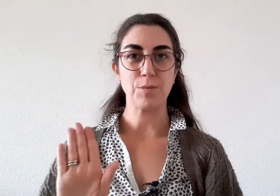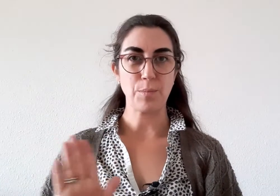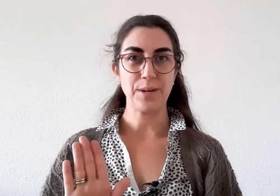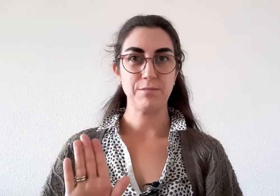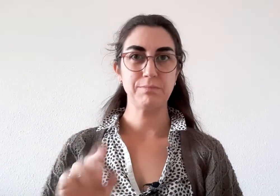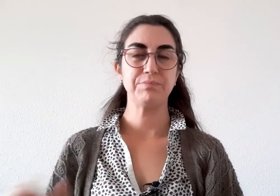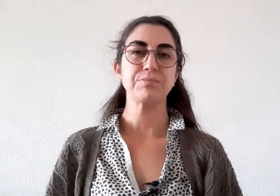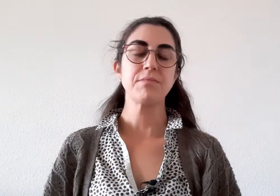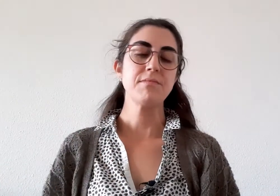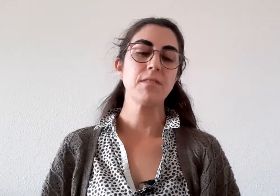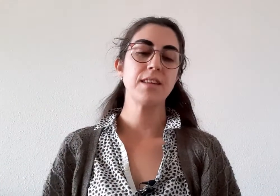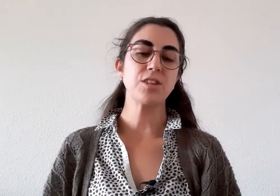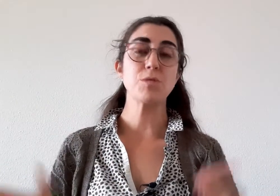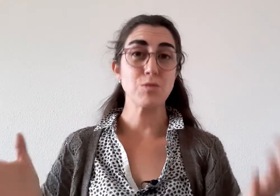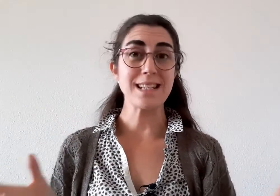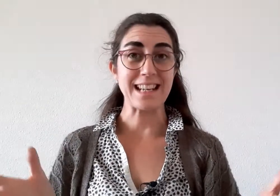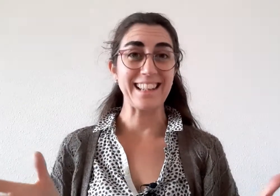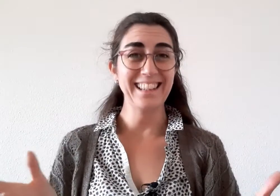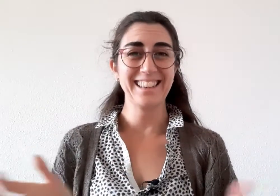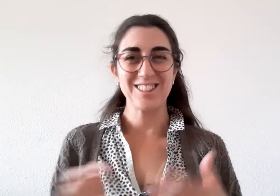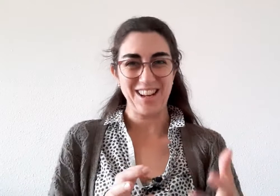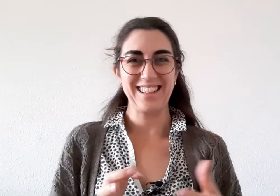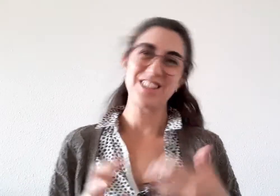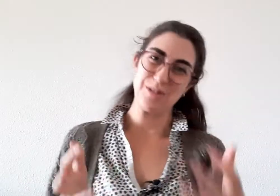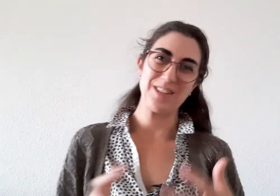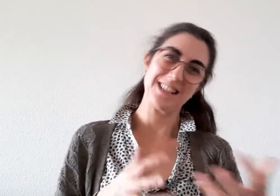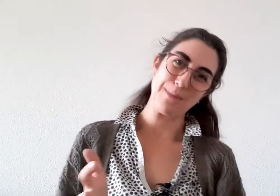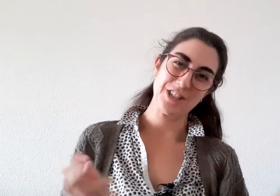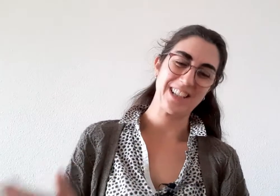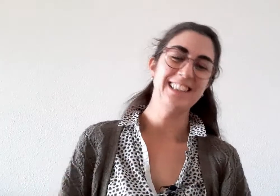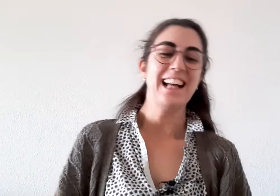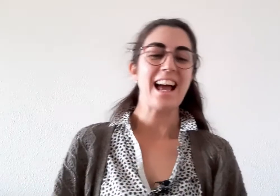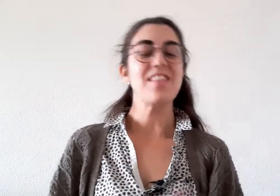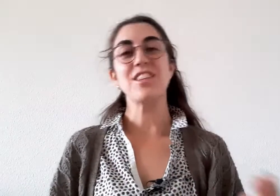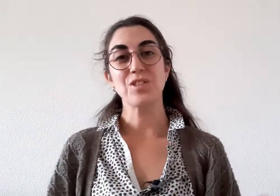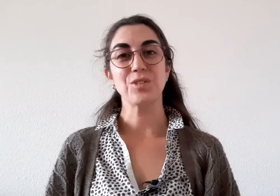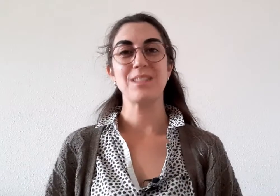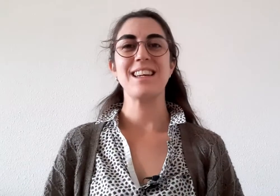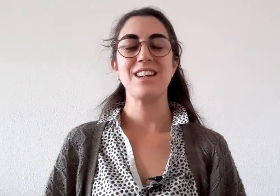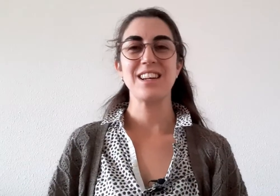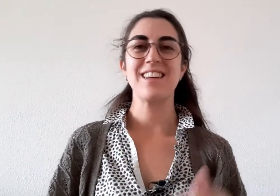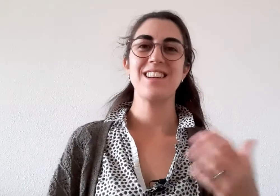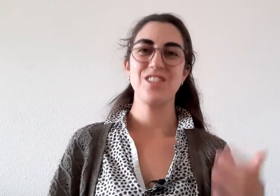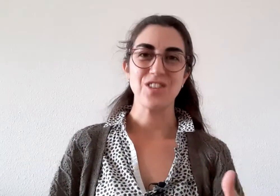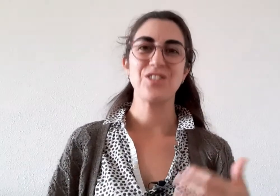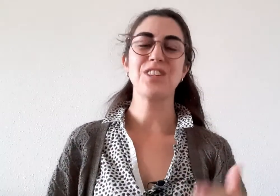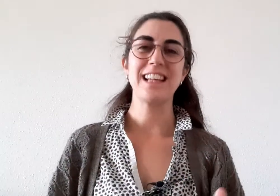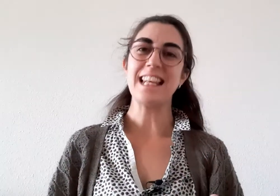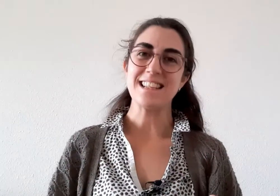now. And so she was reading the sign, she was reading the picture. And then, of course, when they, is looking at letters,